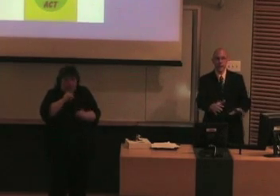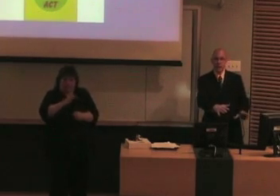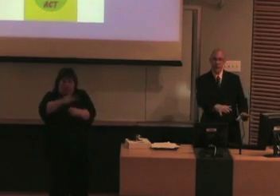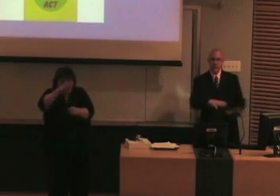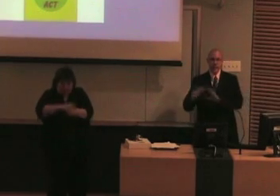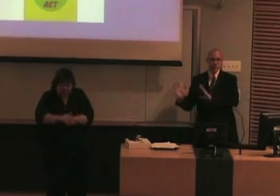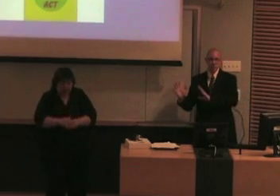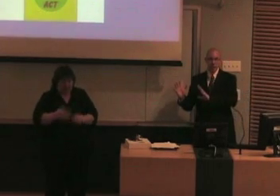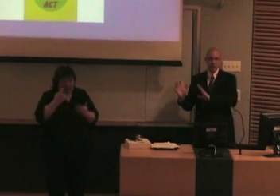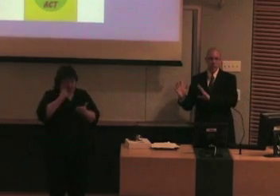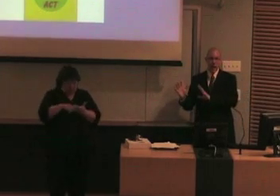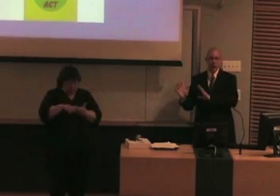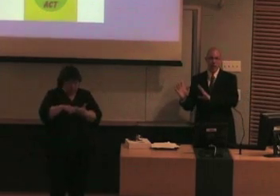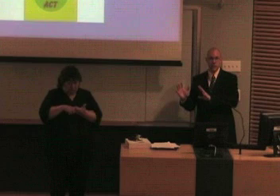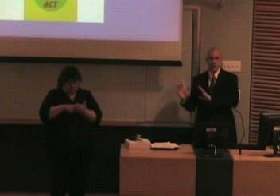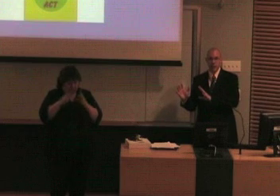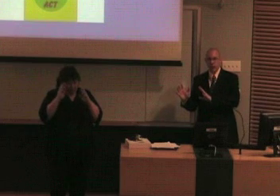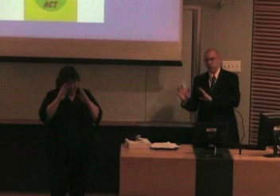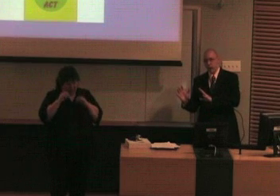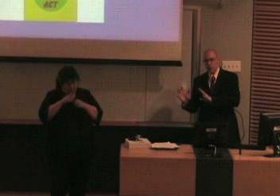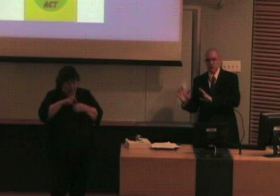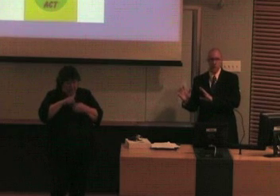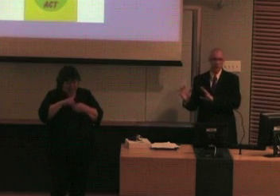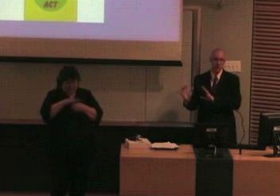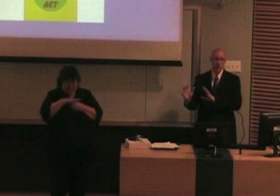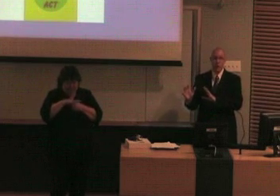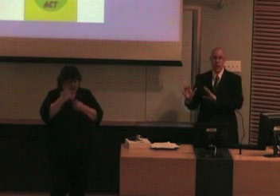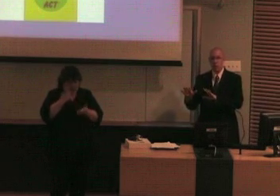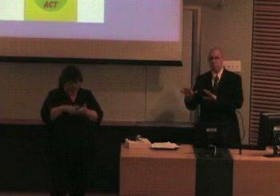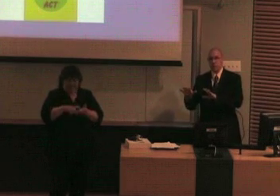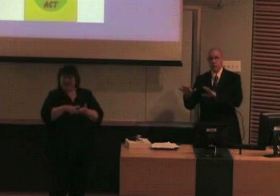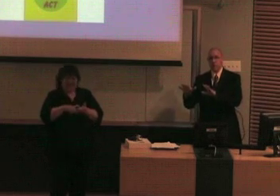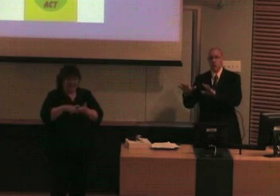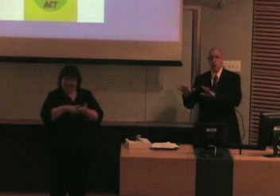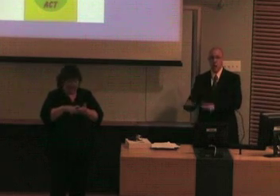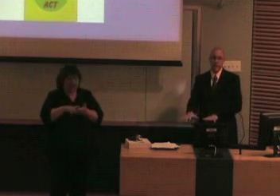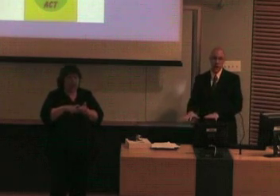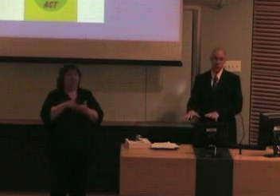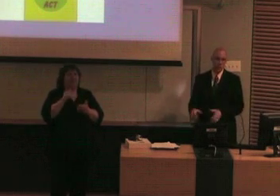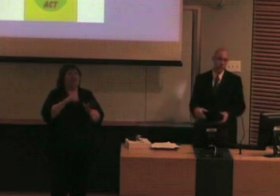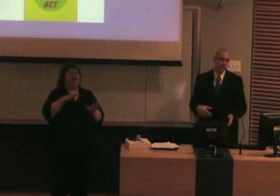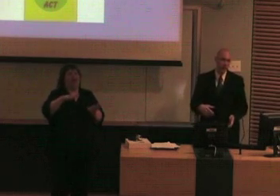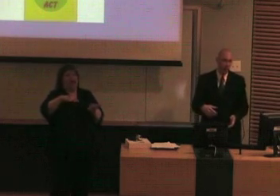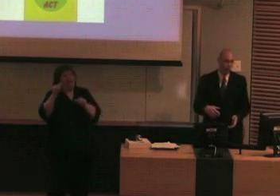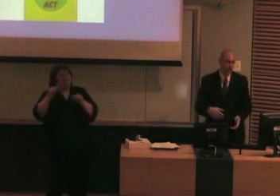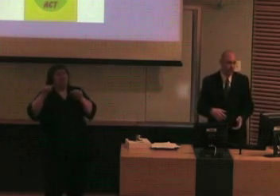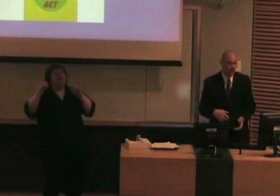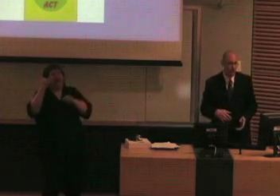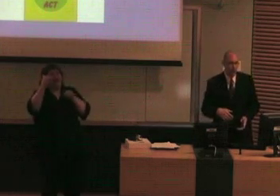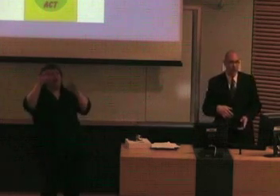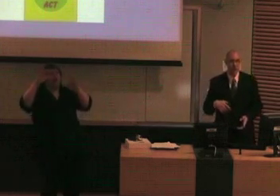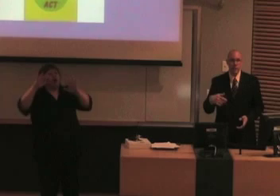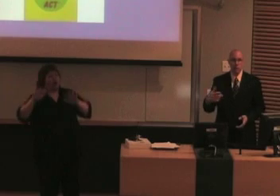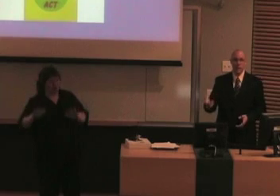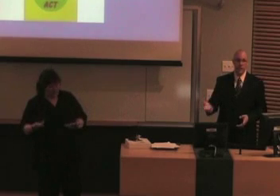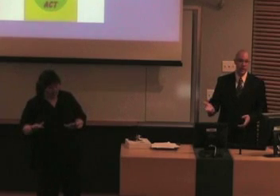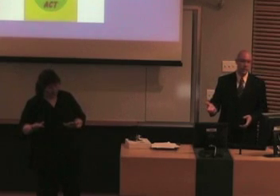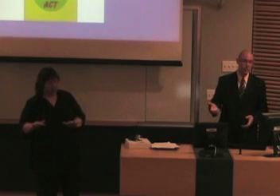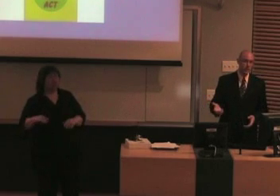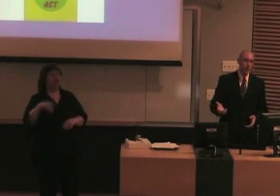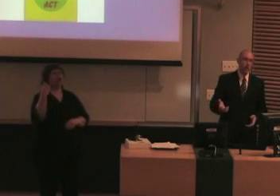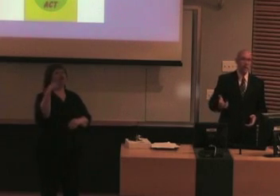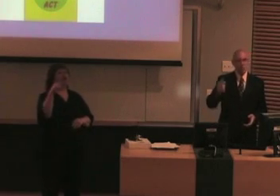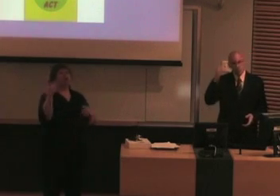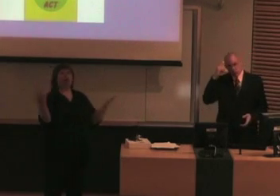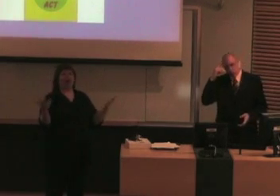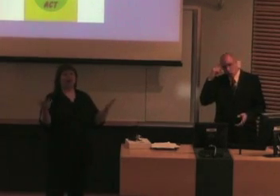Hopefully they can take themselves out of the environment, maybe help themselves calm down, which is the yellow there. And then the green